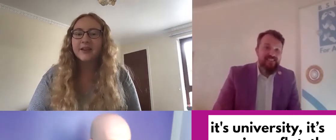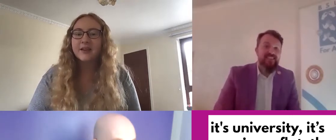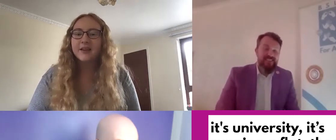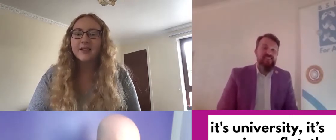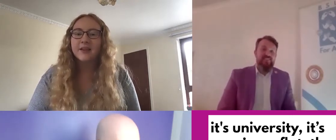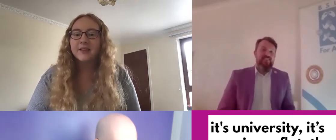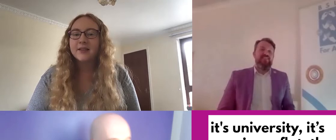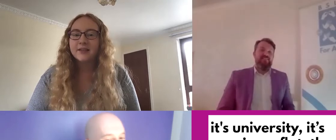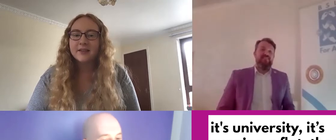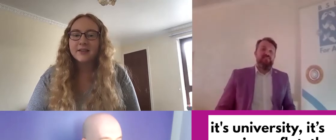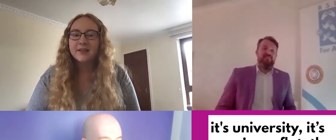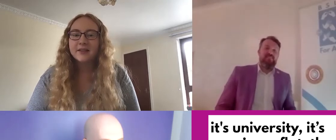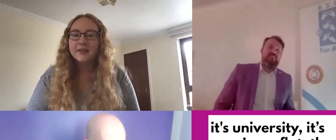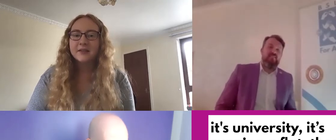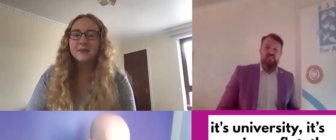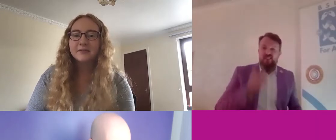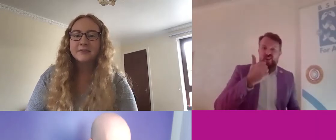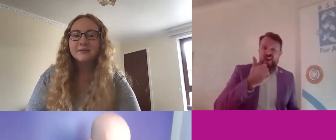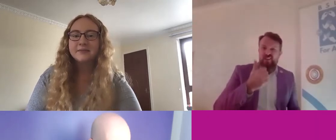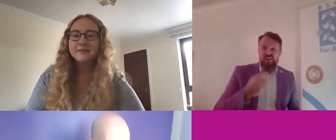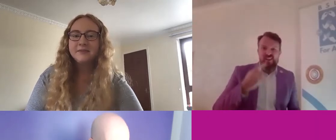you know, running a flat, these kind of things.